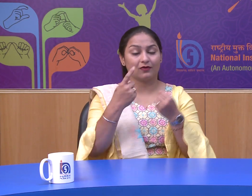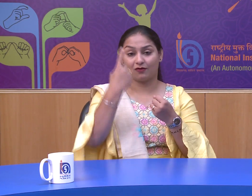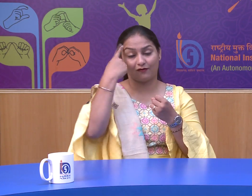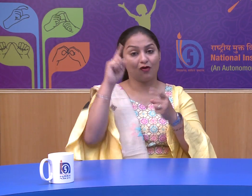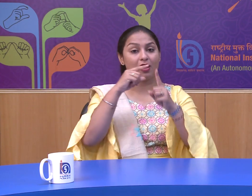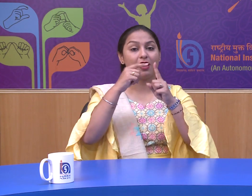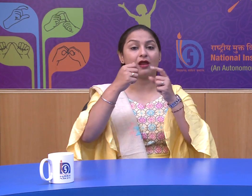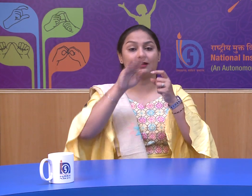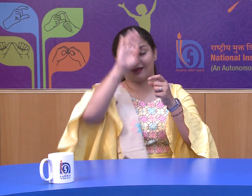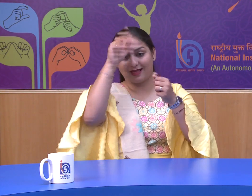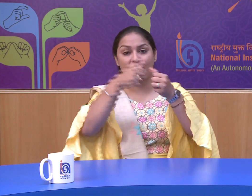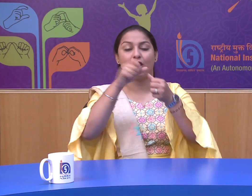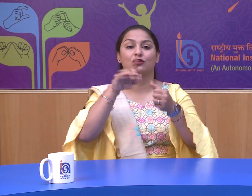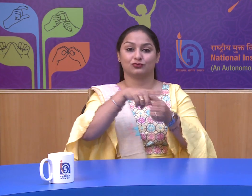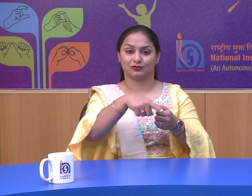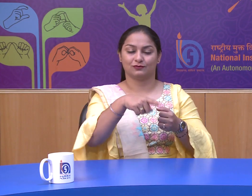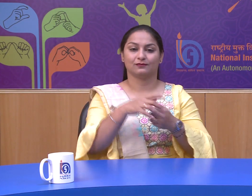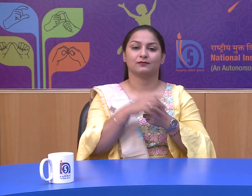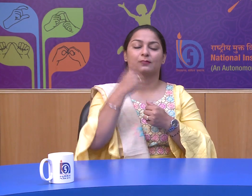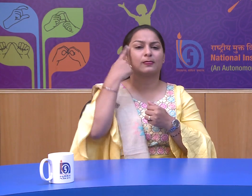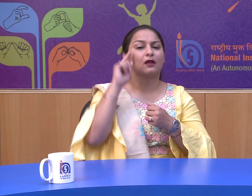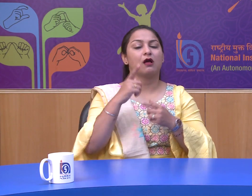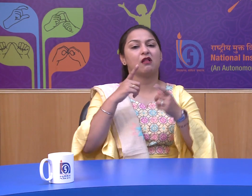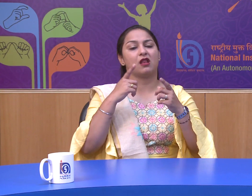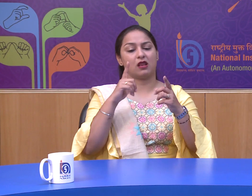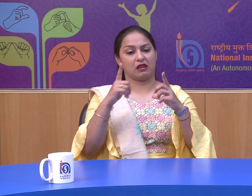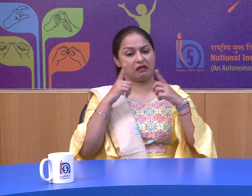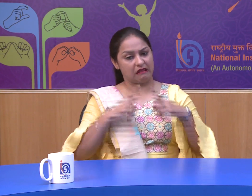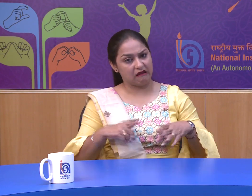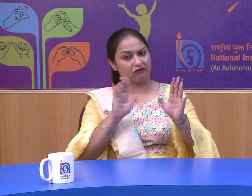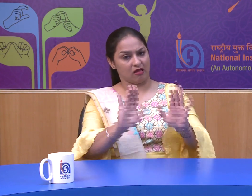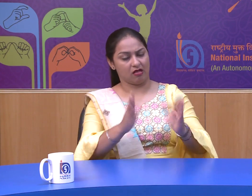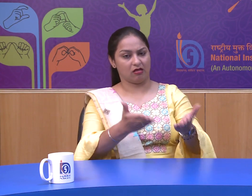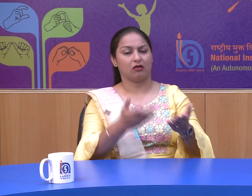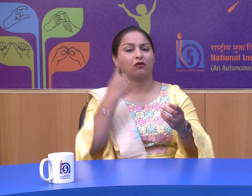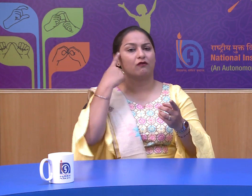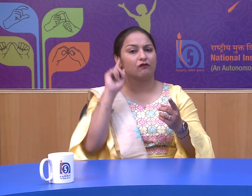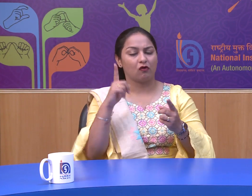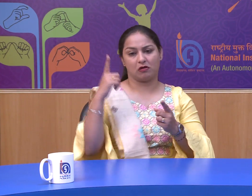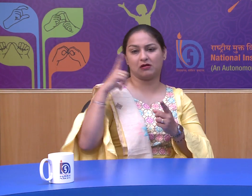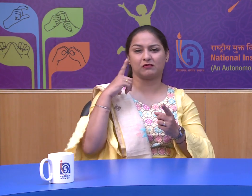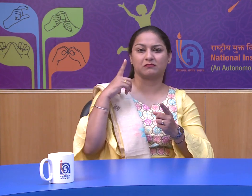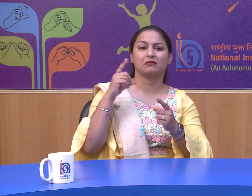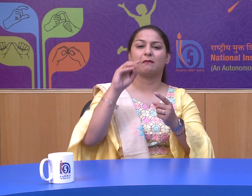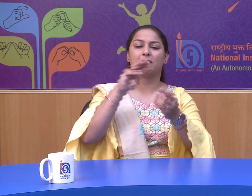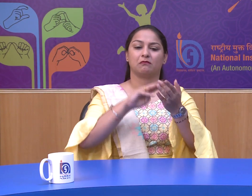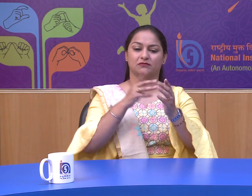Ashoka, who lived in a time where military strength was